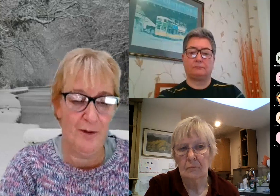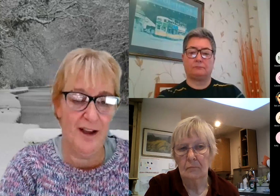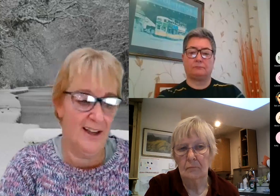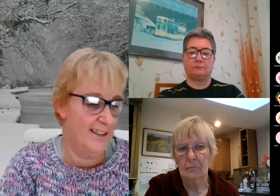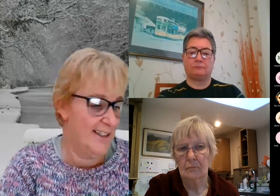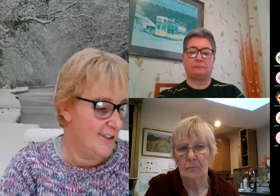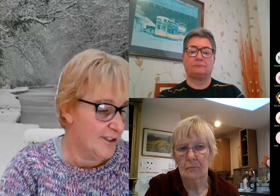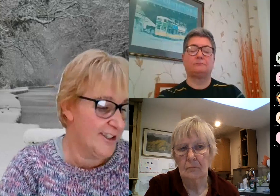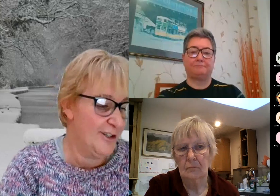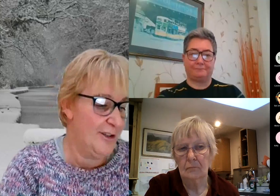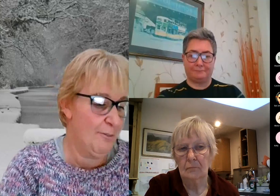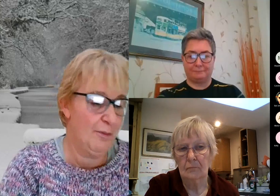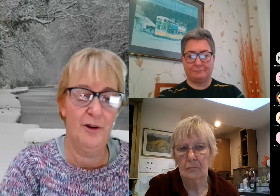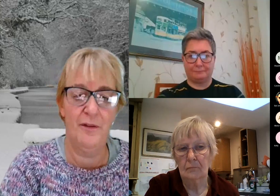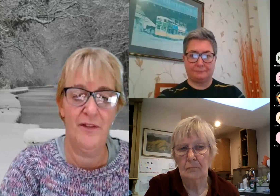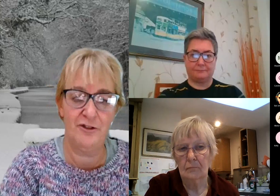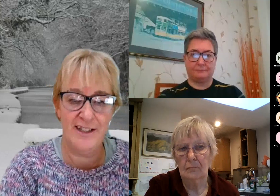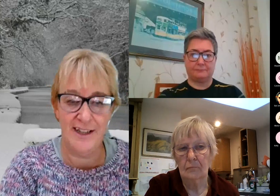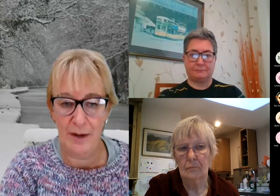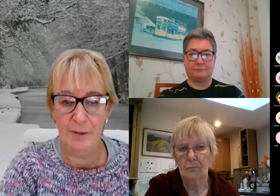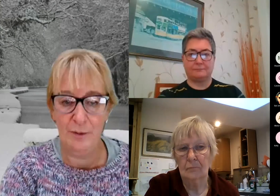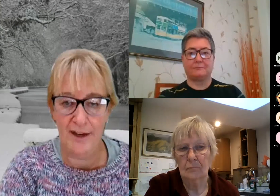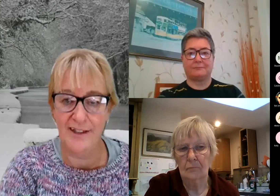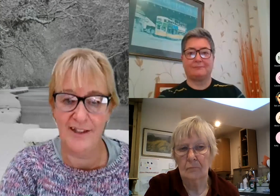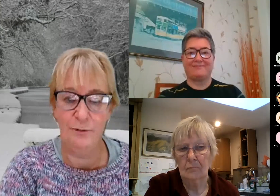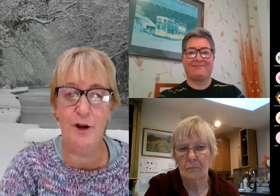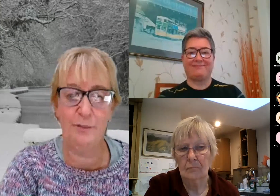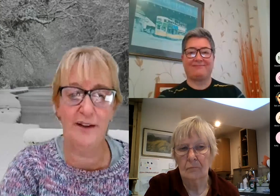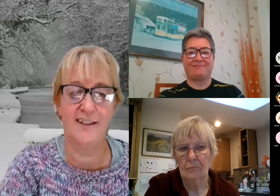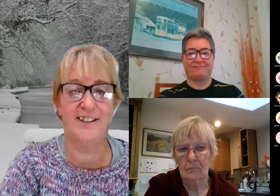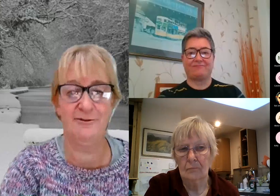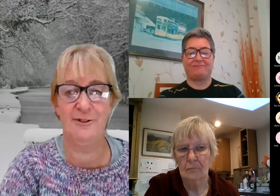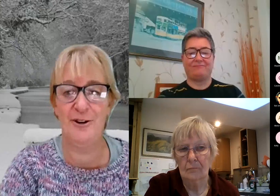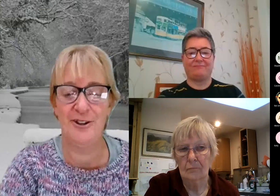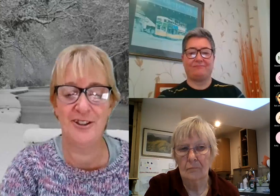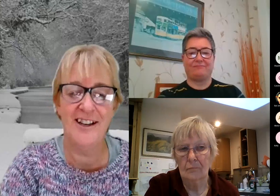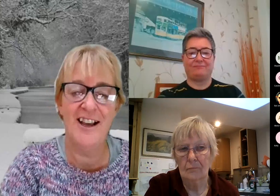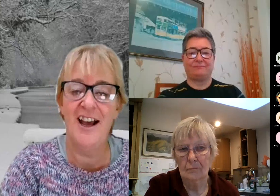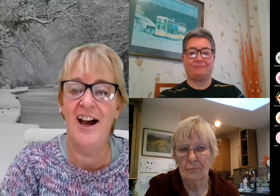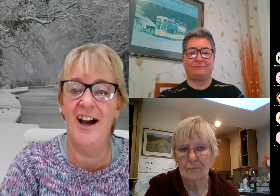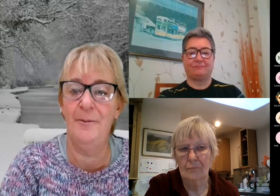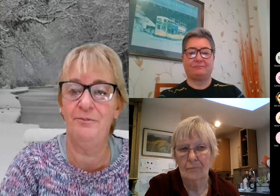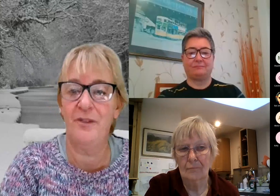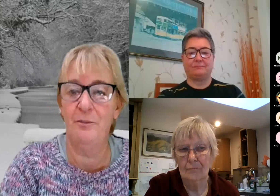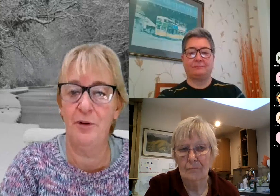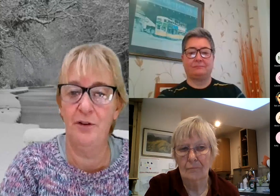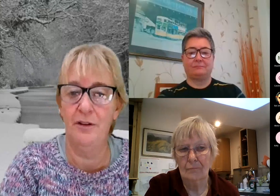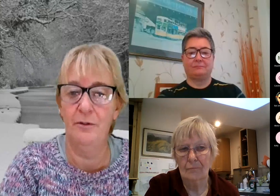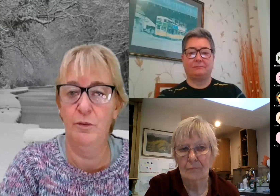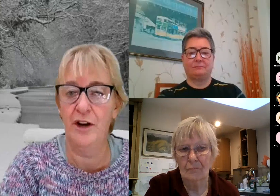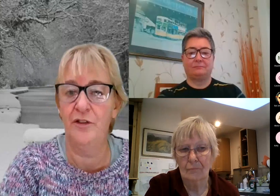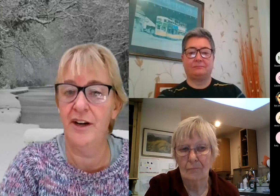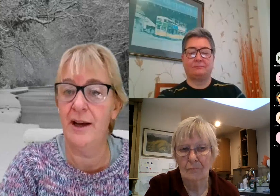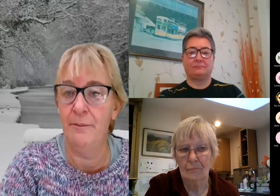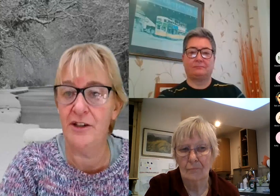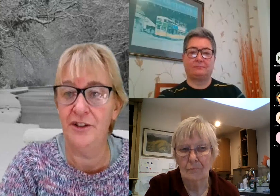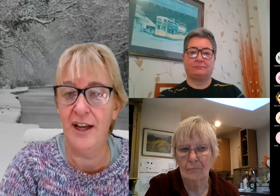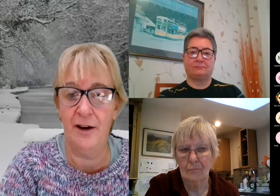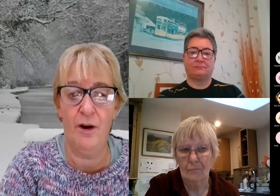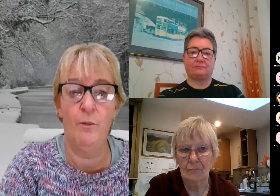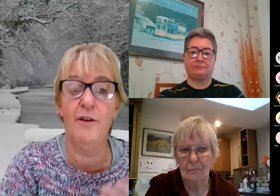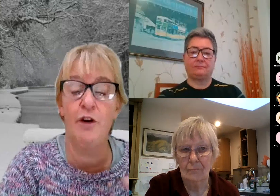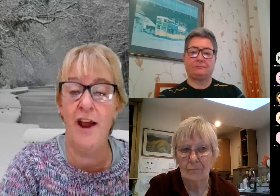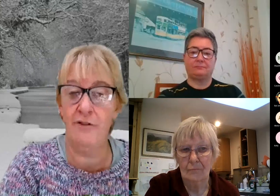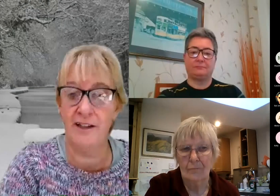from home, and it doesn't suit the employer when they're trying to get people back into the workplaces, of course. But we know that it can be